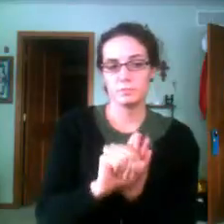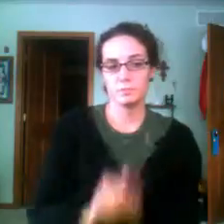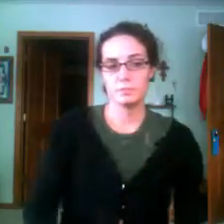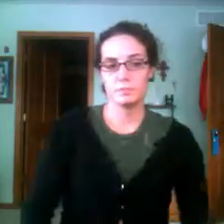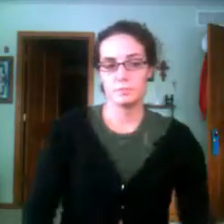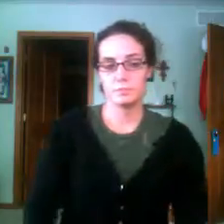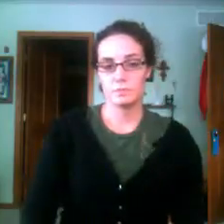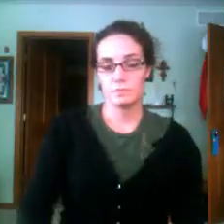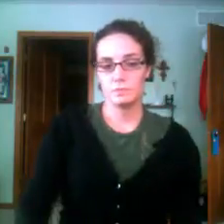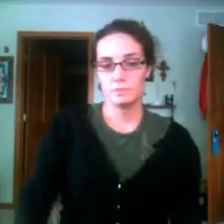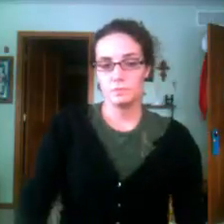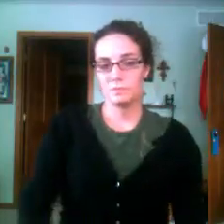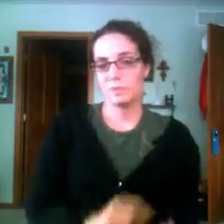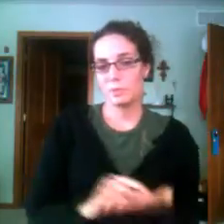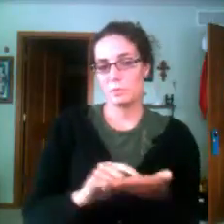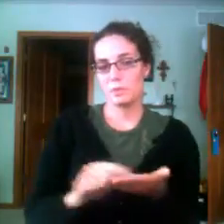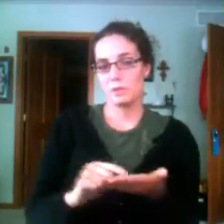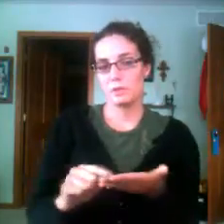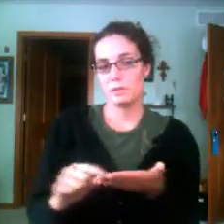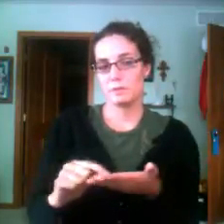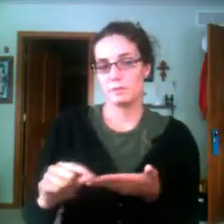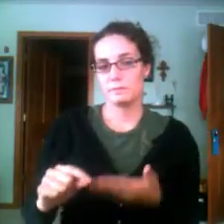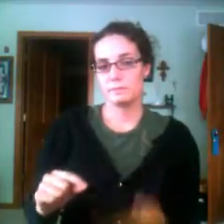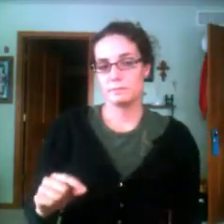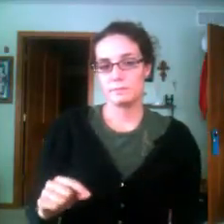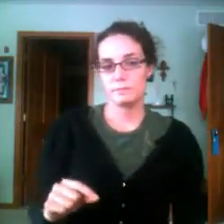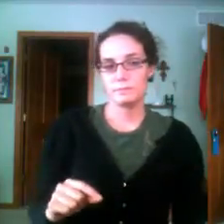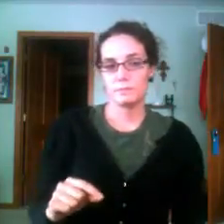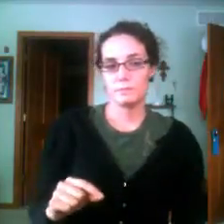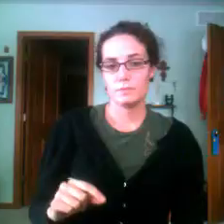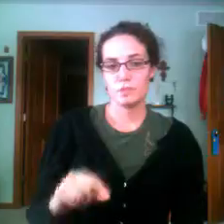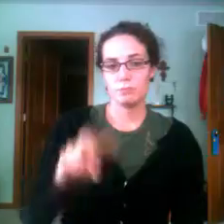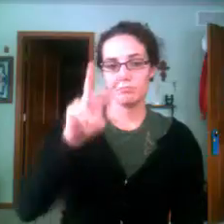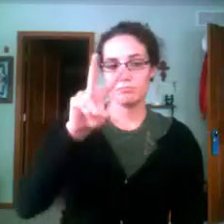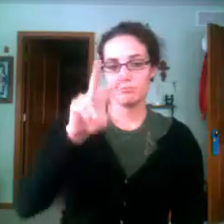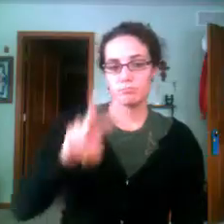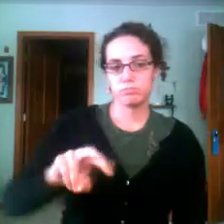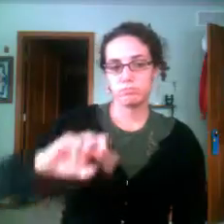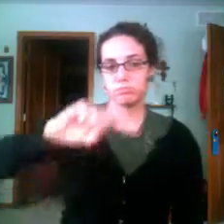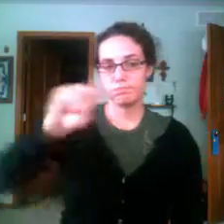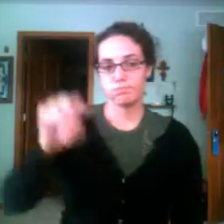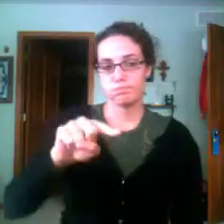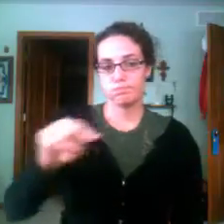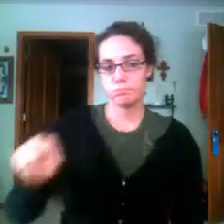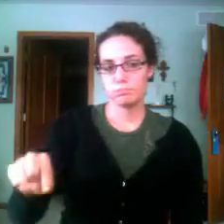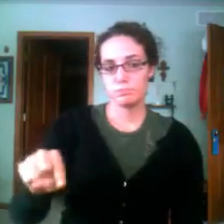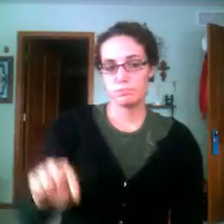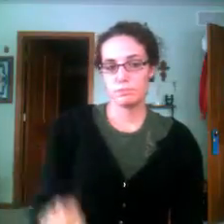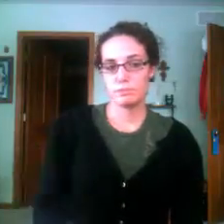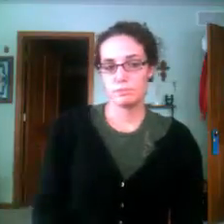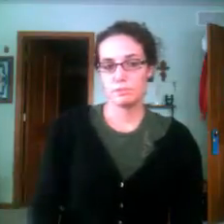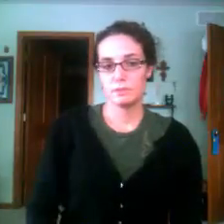Okay? In writing, the symbol's traditionally just written something like this. Okay? So if you had to write down on paper, this is what you